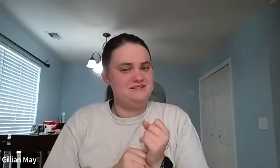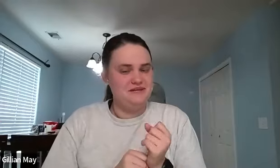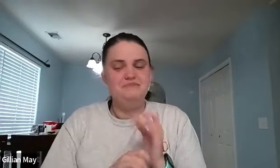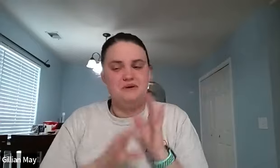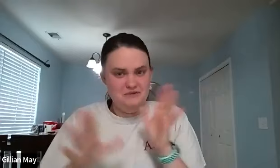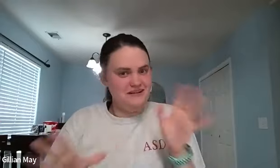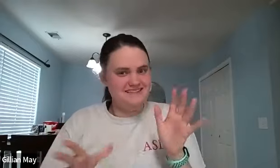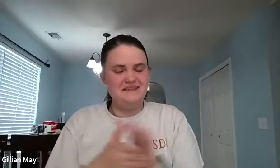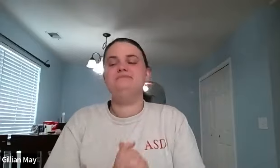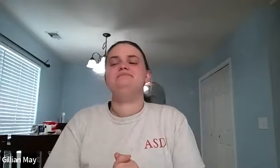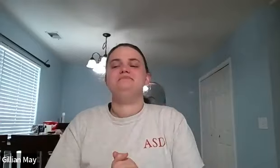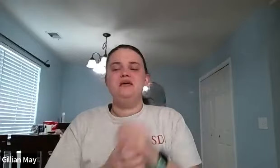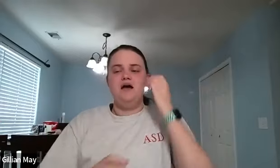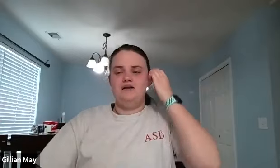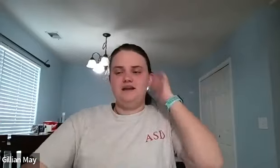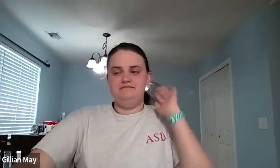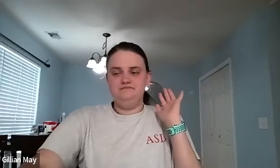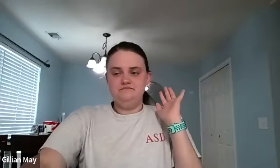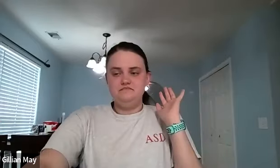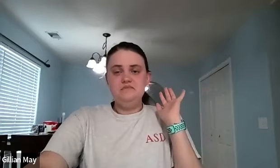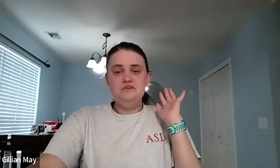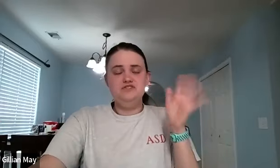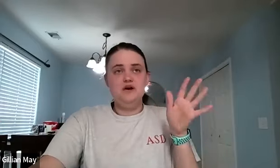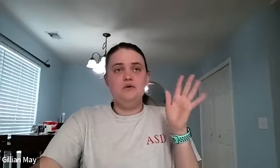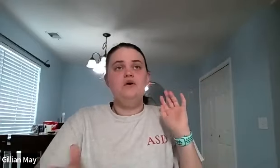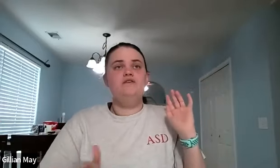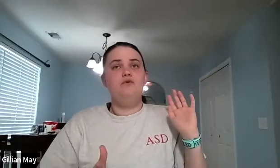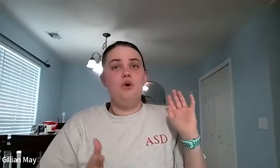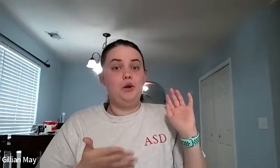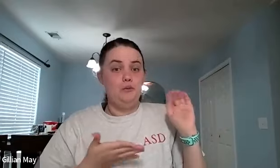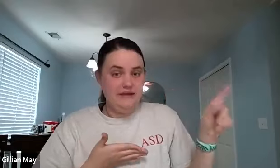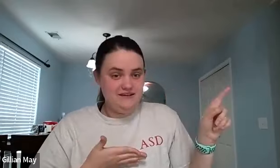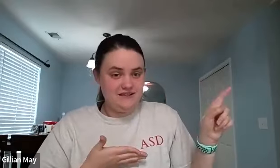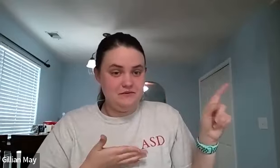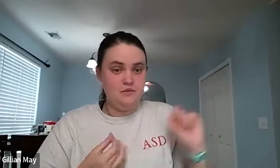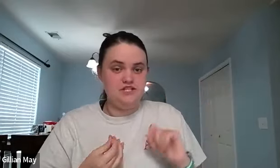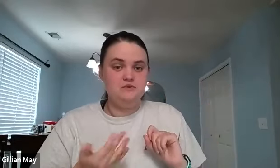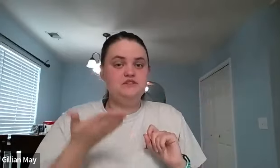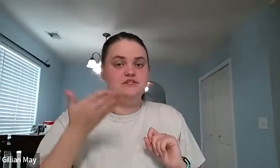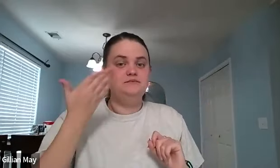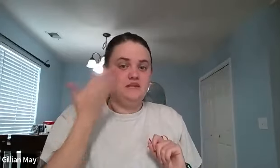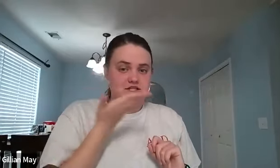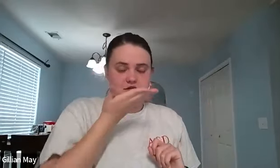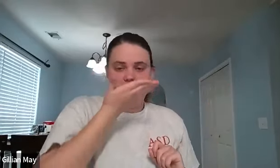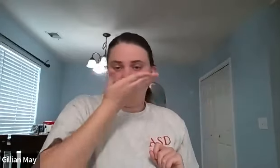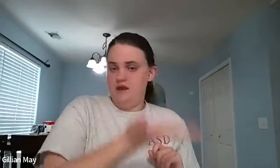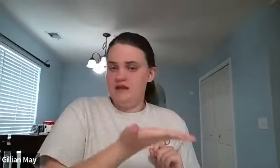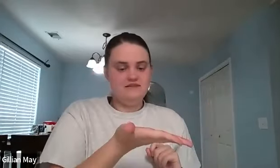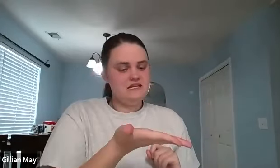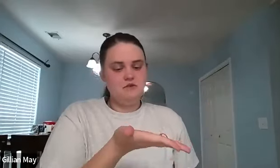week, but we will get to them. All right. So for weekly, what you will do is you have your hand in the same motion